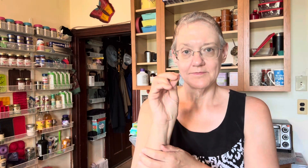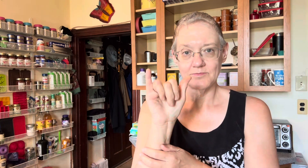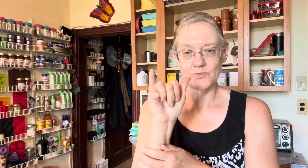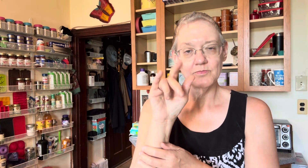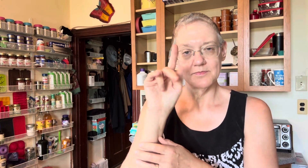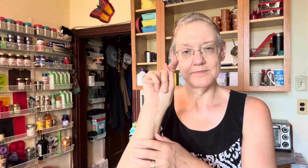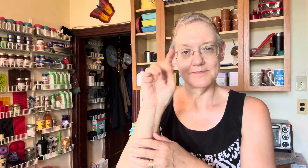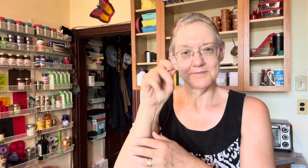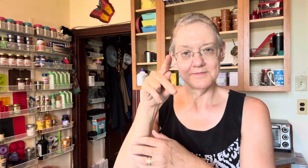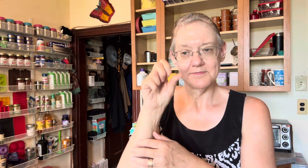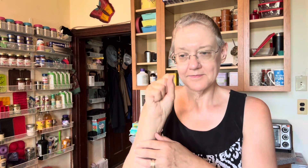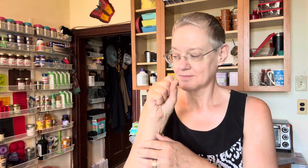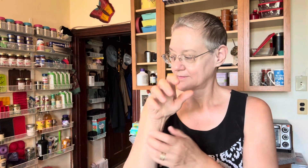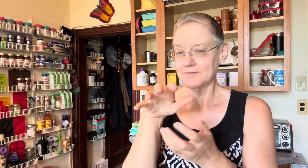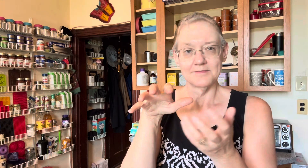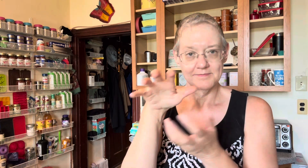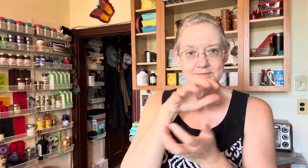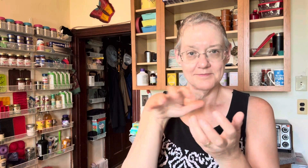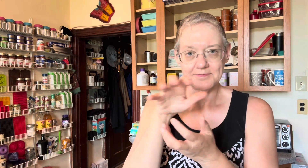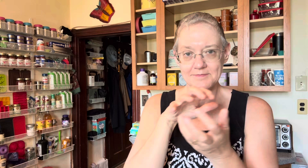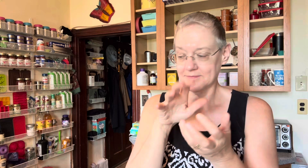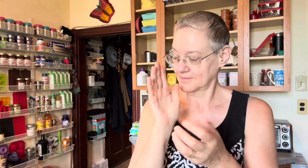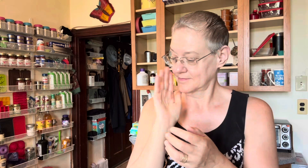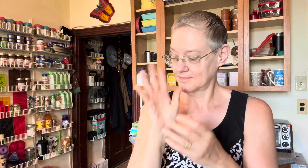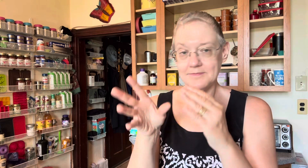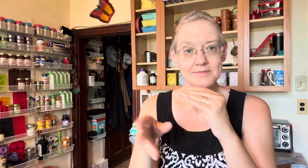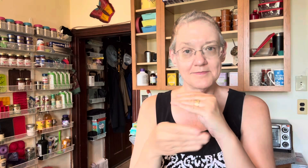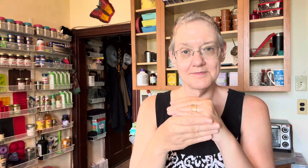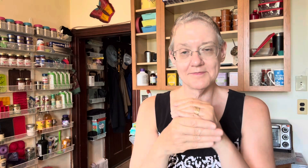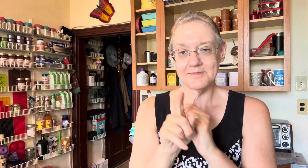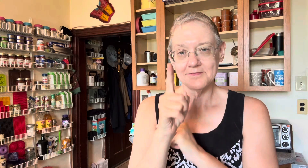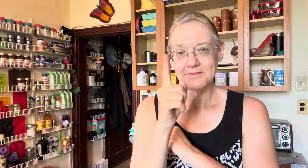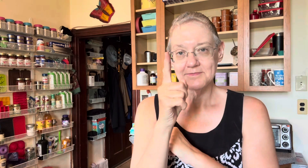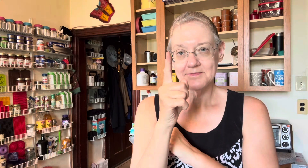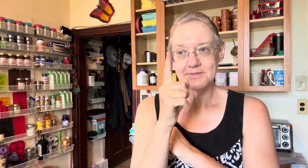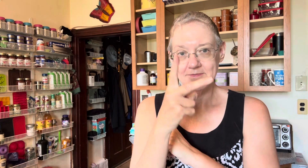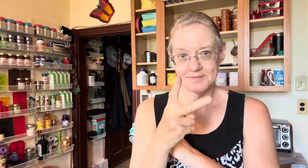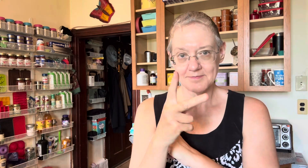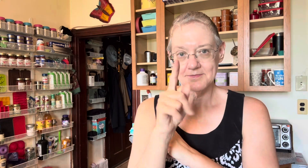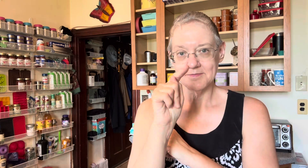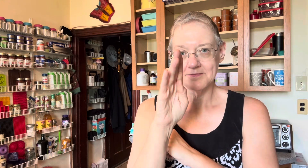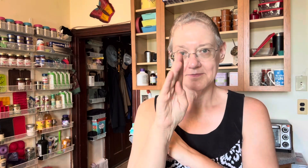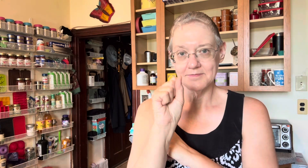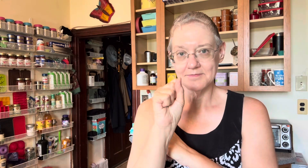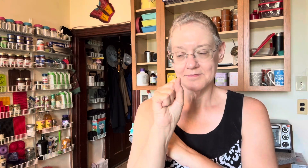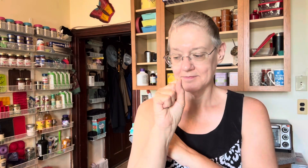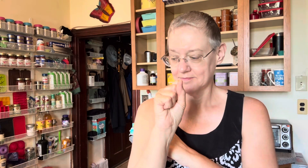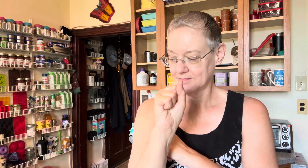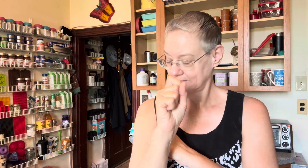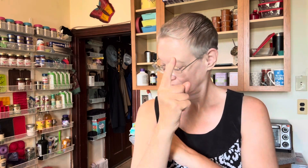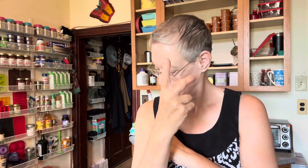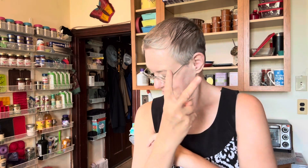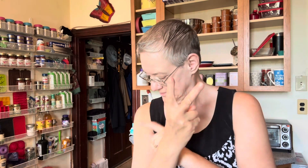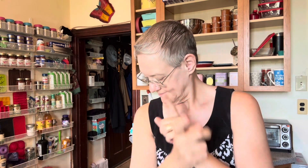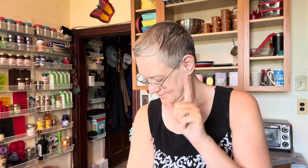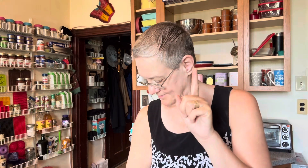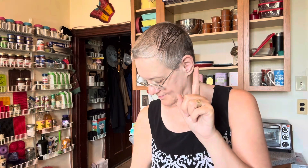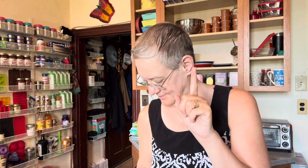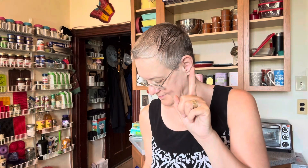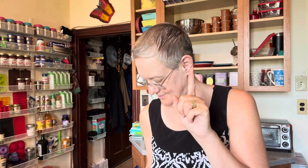Bok choy, the tops, carrots, all mixed together. And we're going to add half a tablespoon of, let me